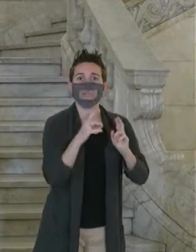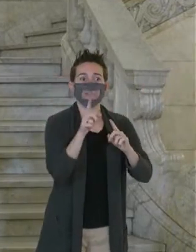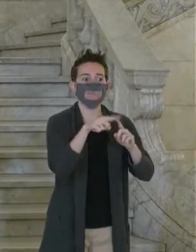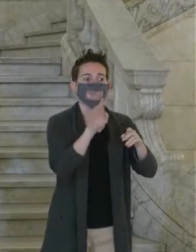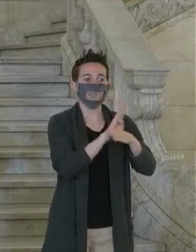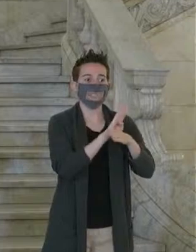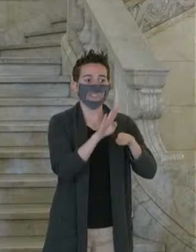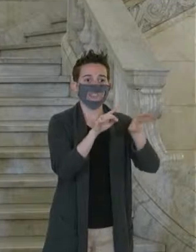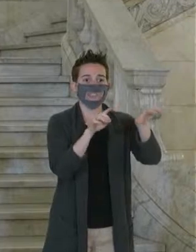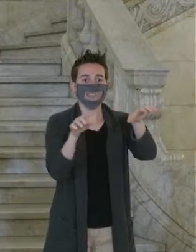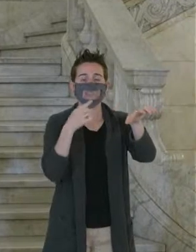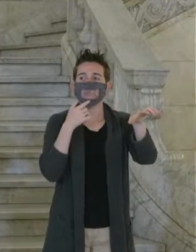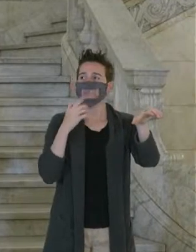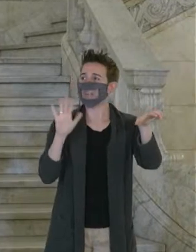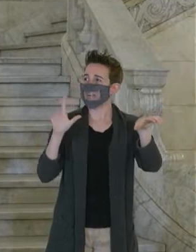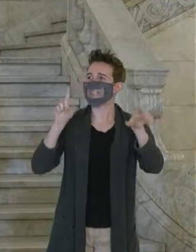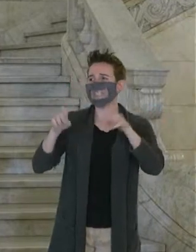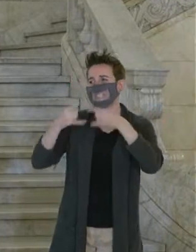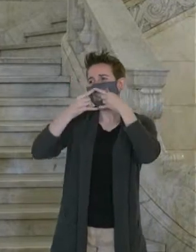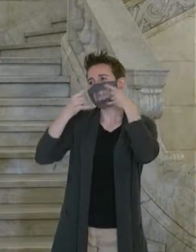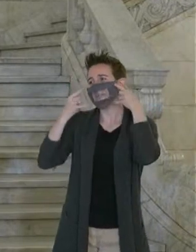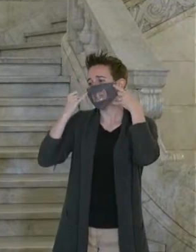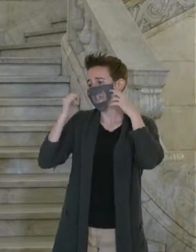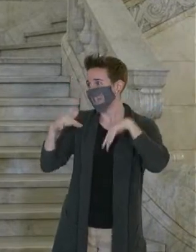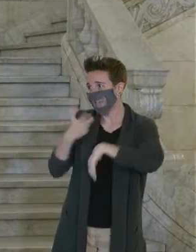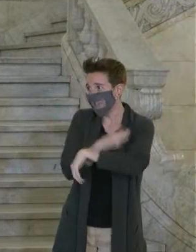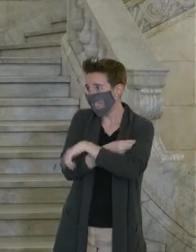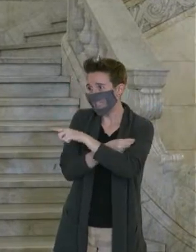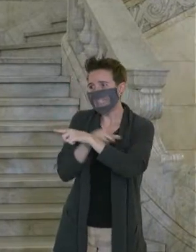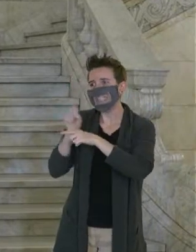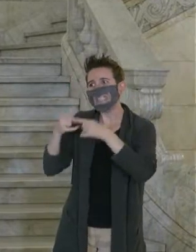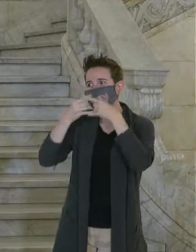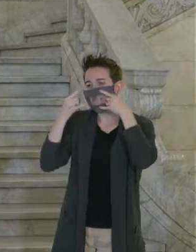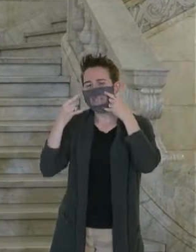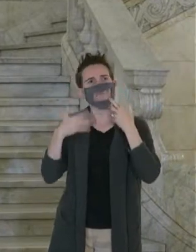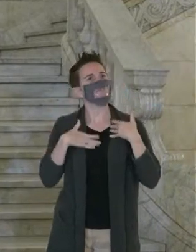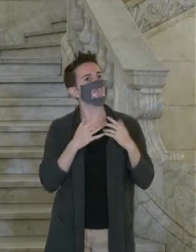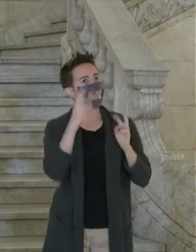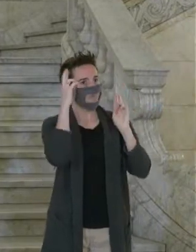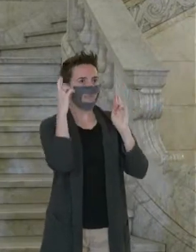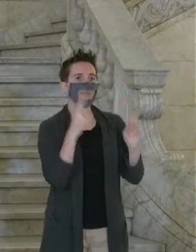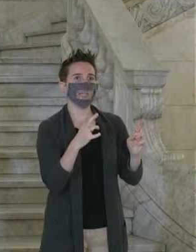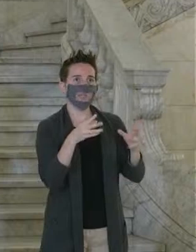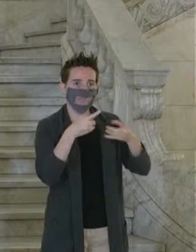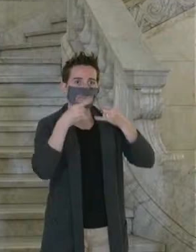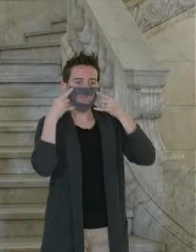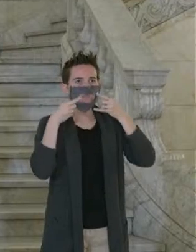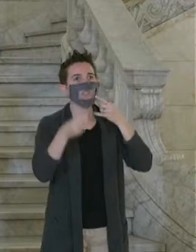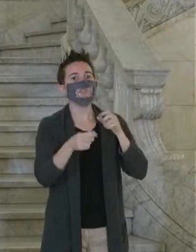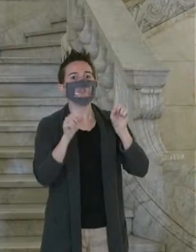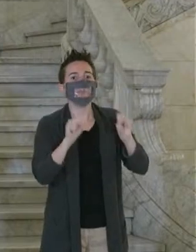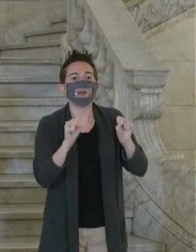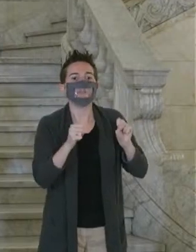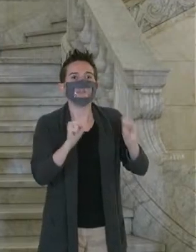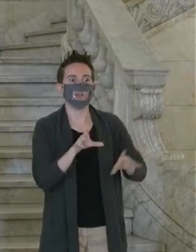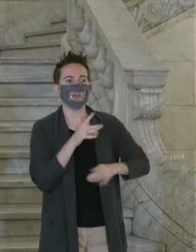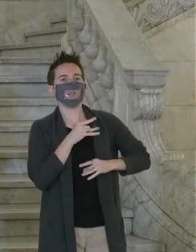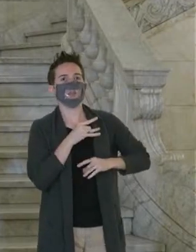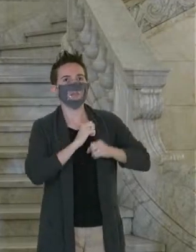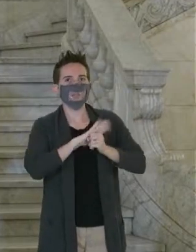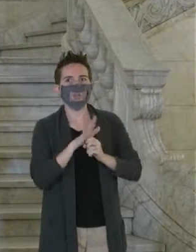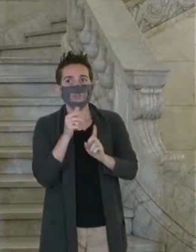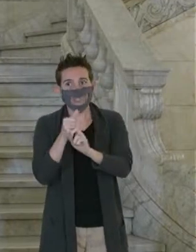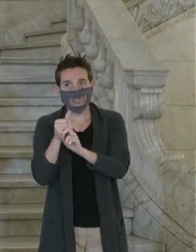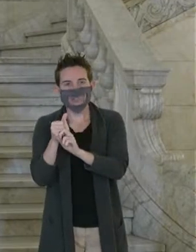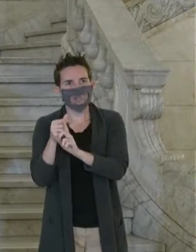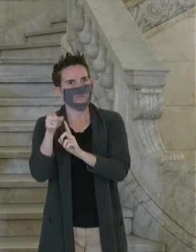who ask you to wear a mask if you're not vaccinated. You're still a danger to get COVID-19, and you